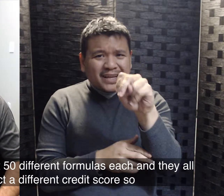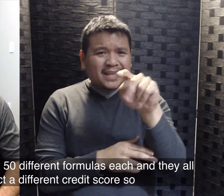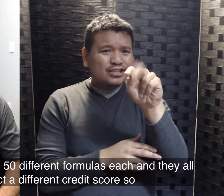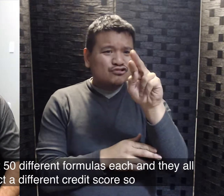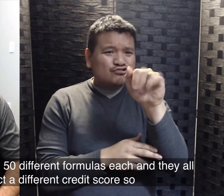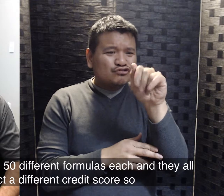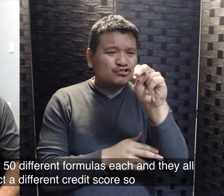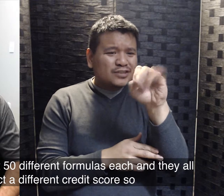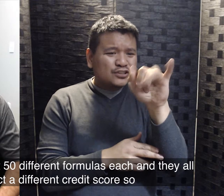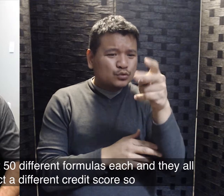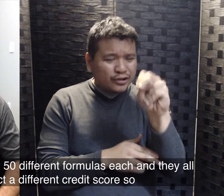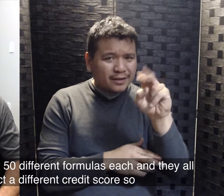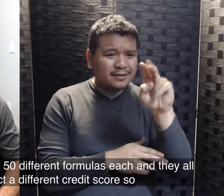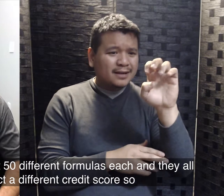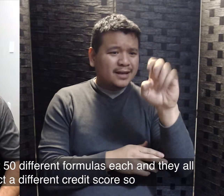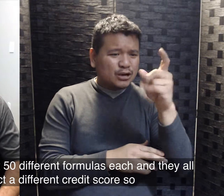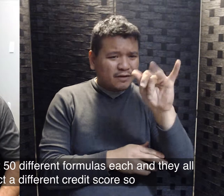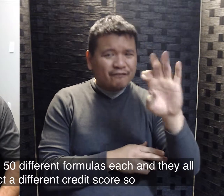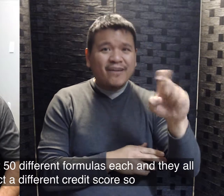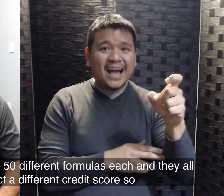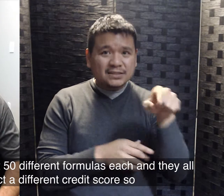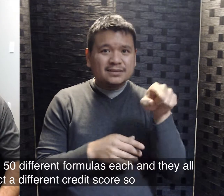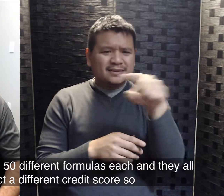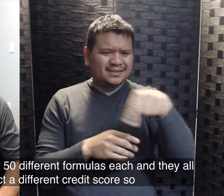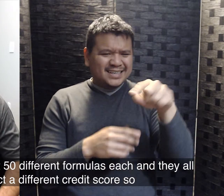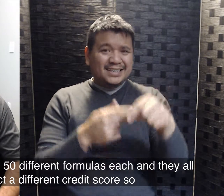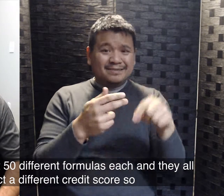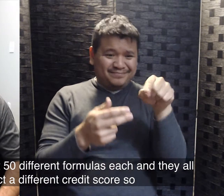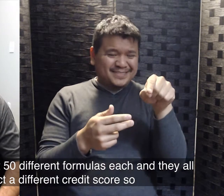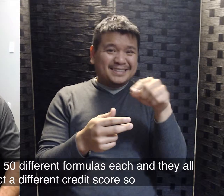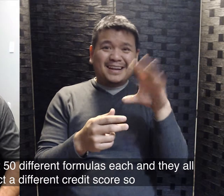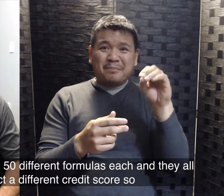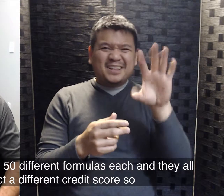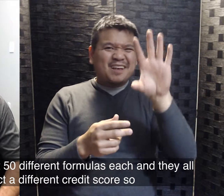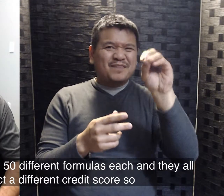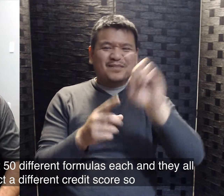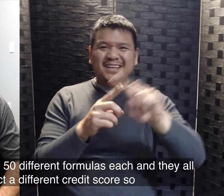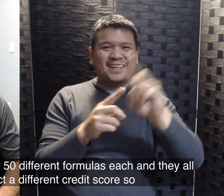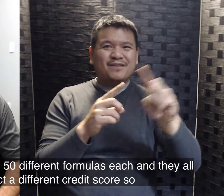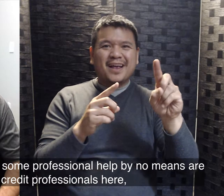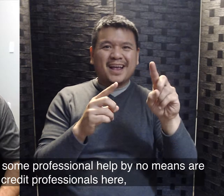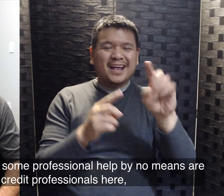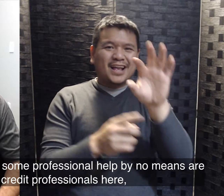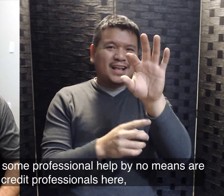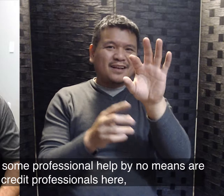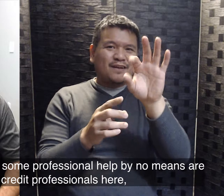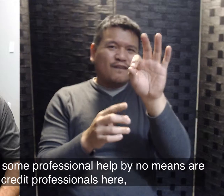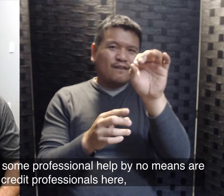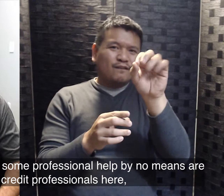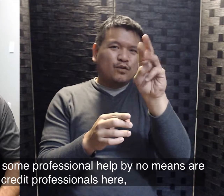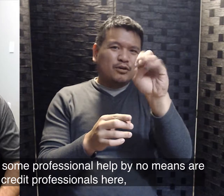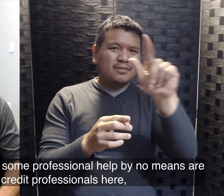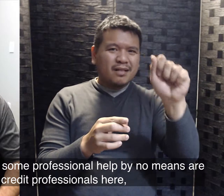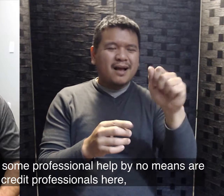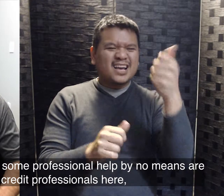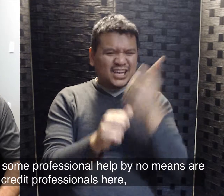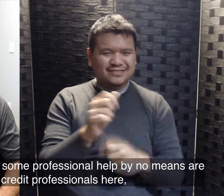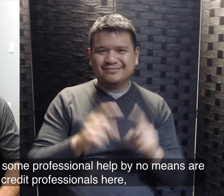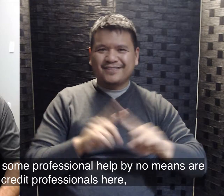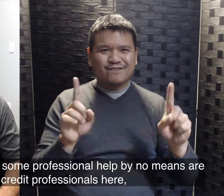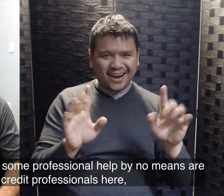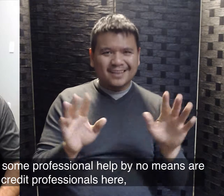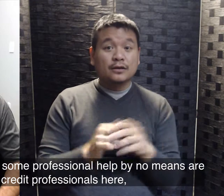Equifax, they have about 50 different formulas each, and they all reflect a different credit score. So in reality, you want some professional help. By no